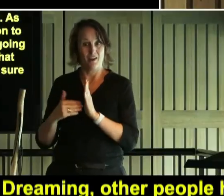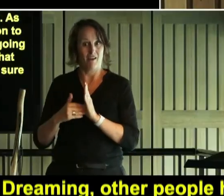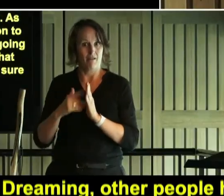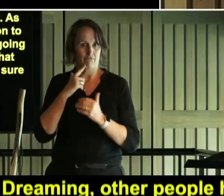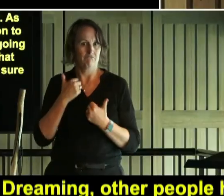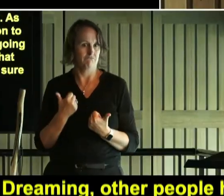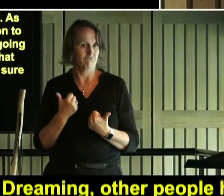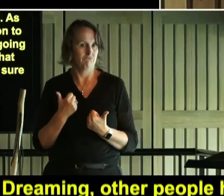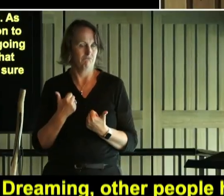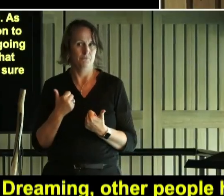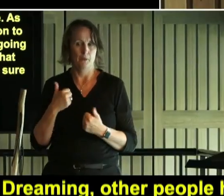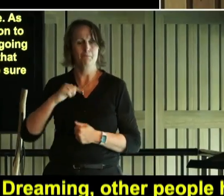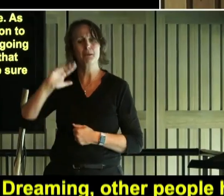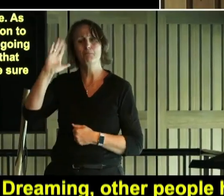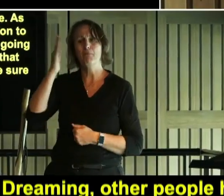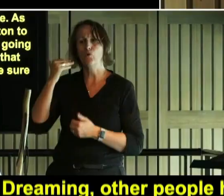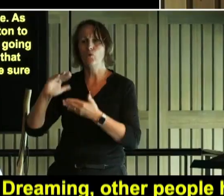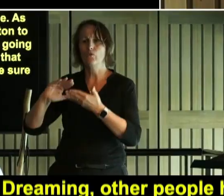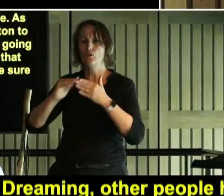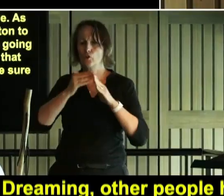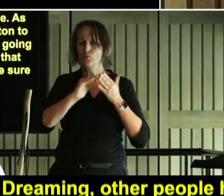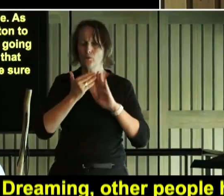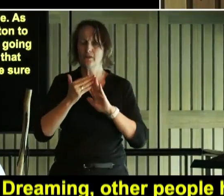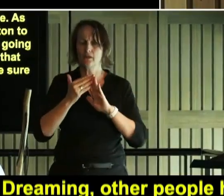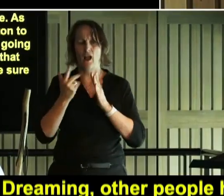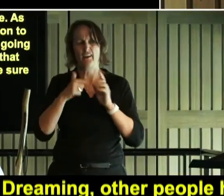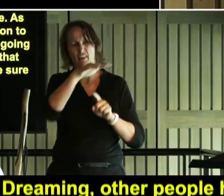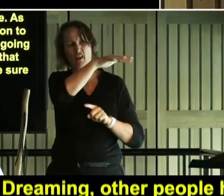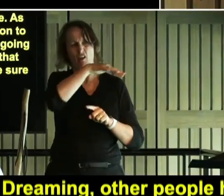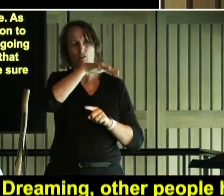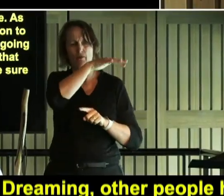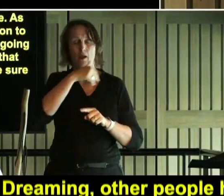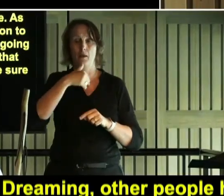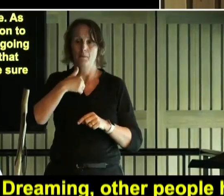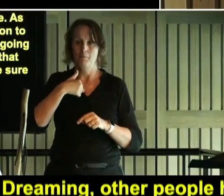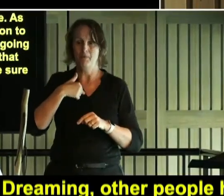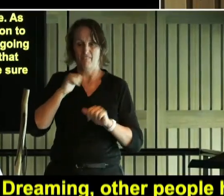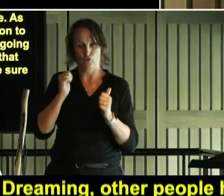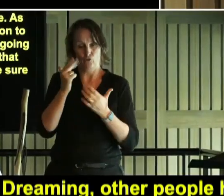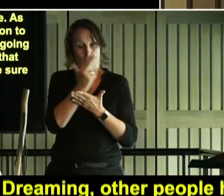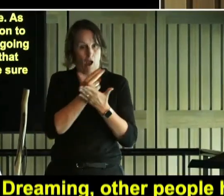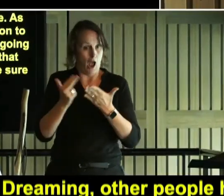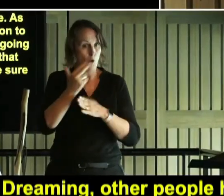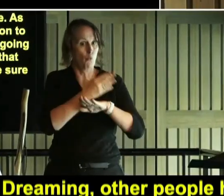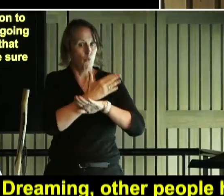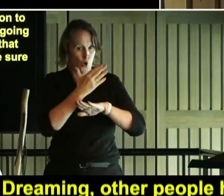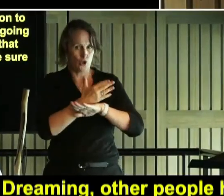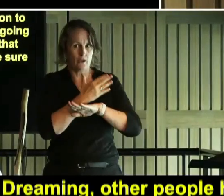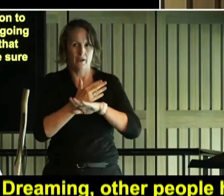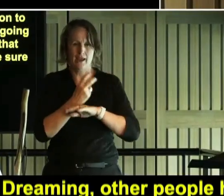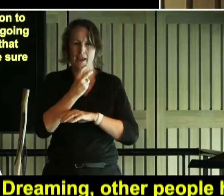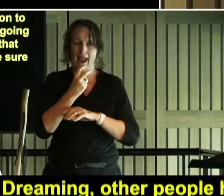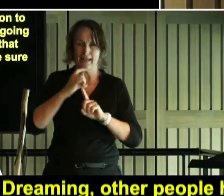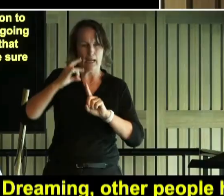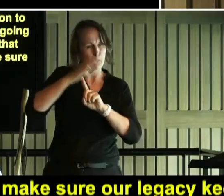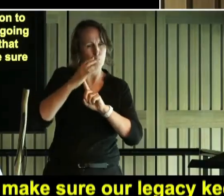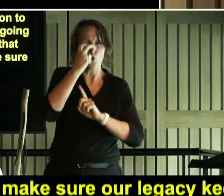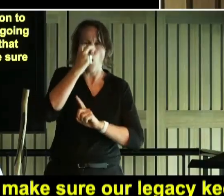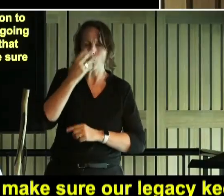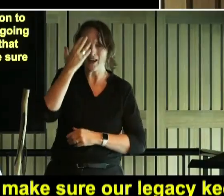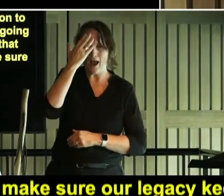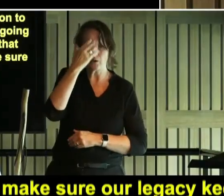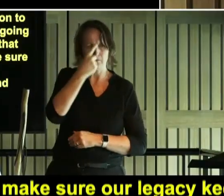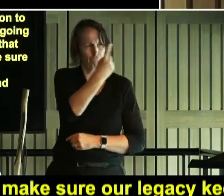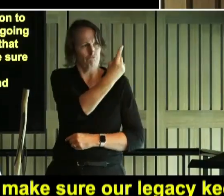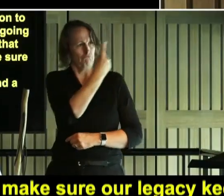another point. I was in a community once out in Alikaran and I did some artwork, and a very important old elder there said to me, "I